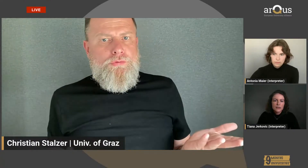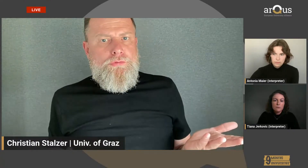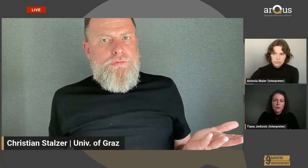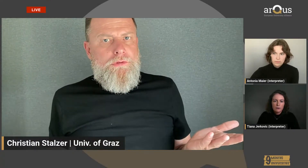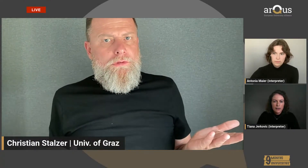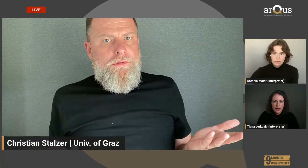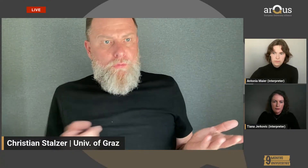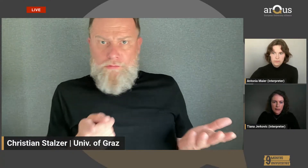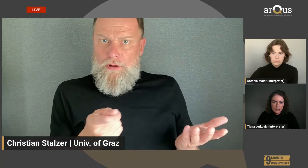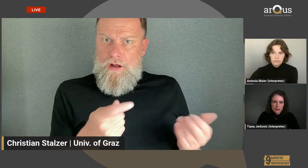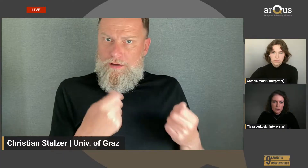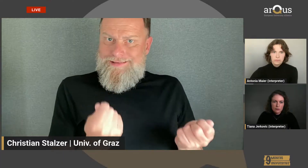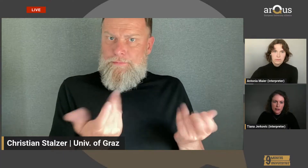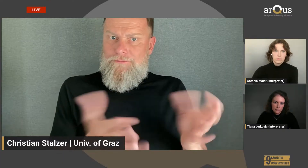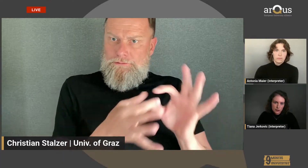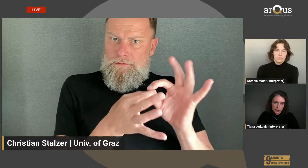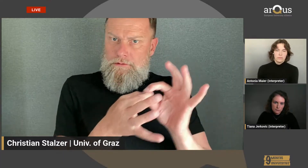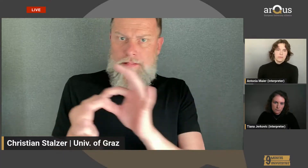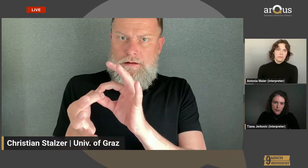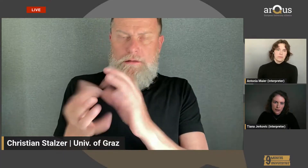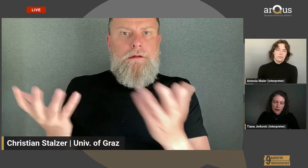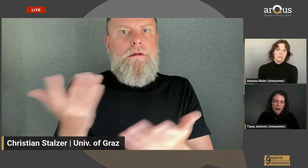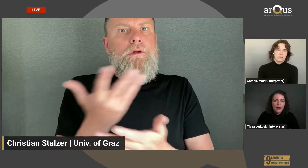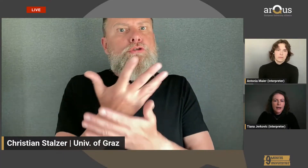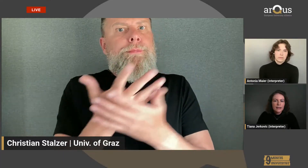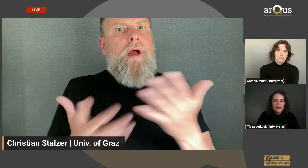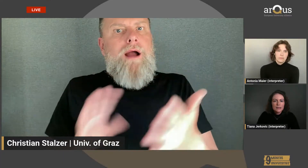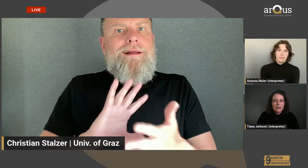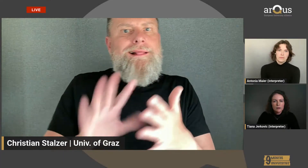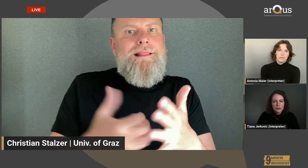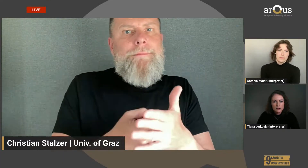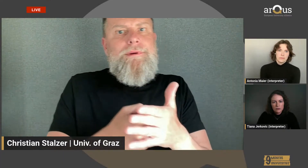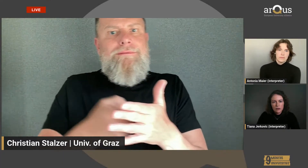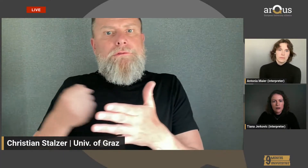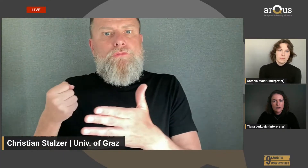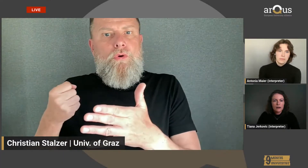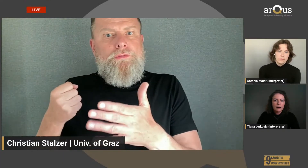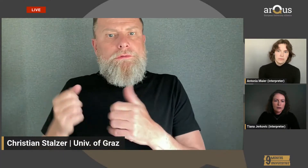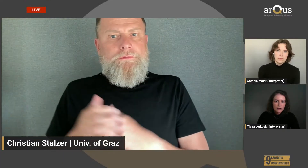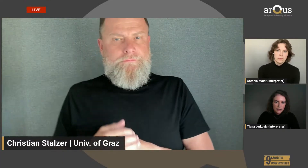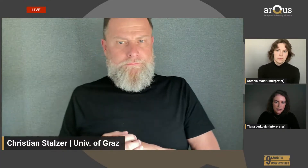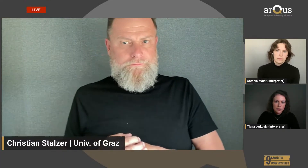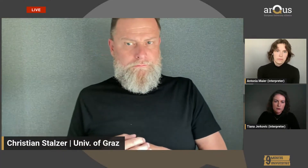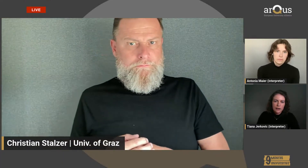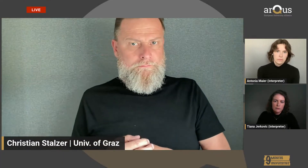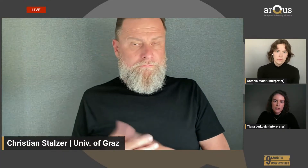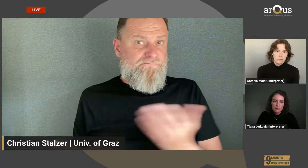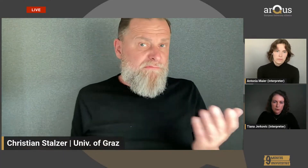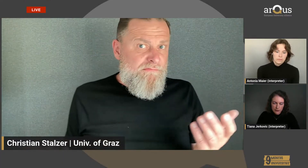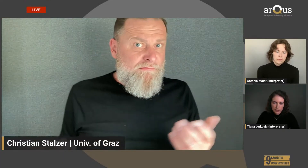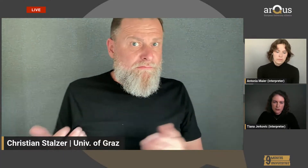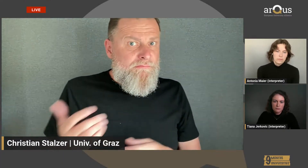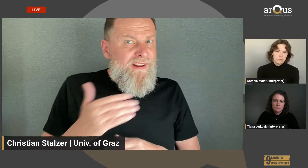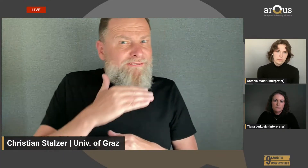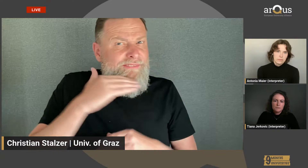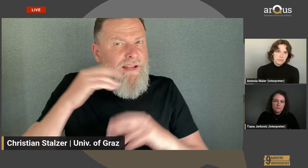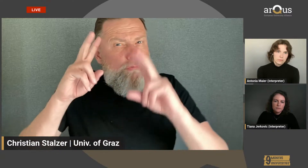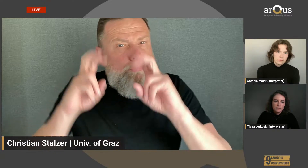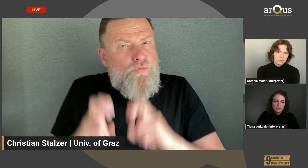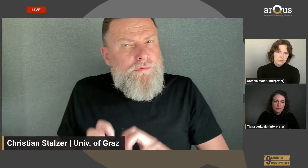to see where we have access to language. And this is also connected to language